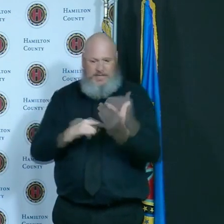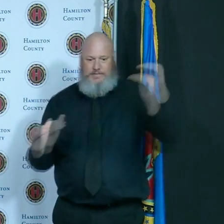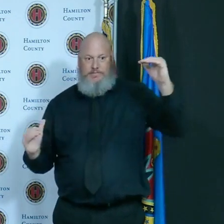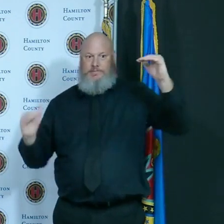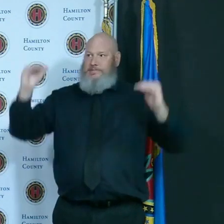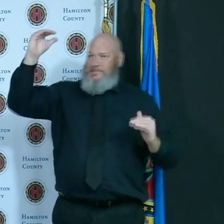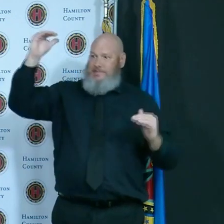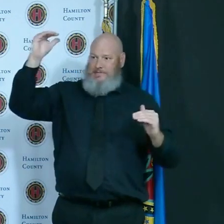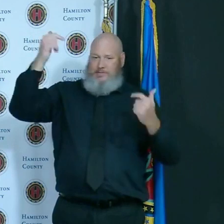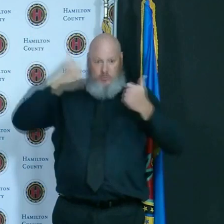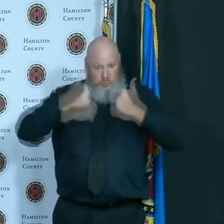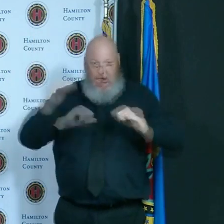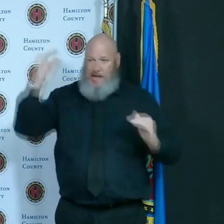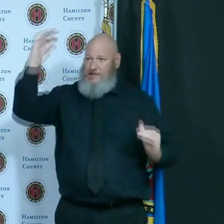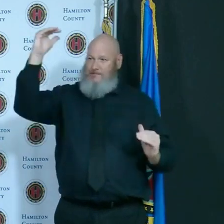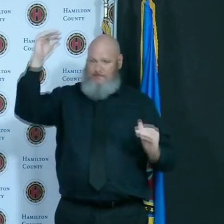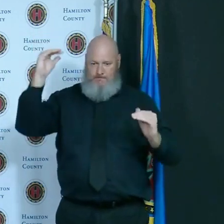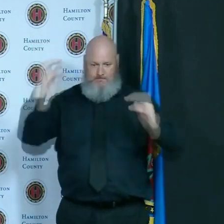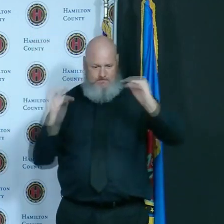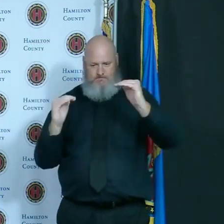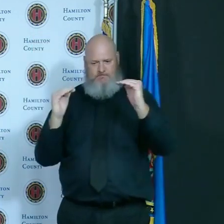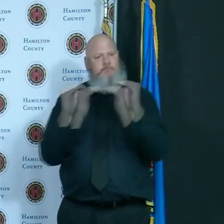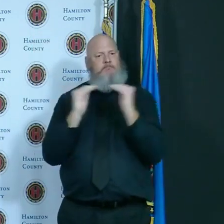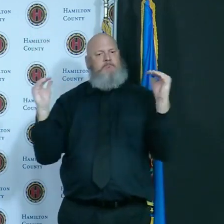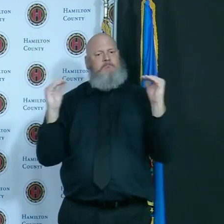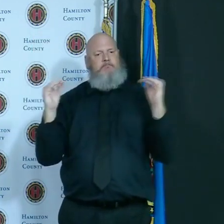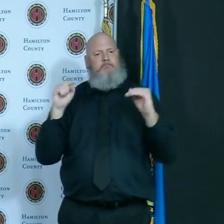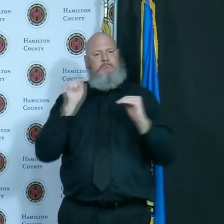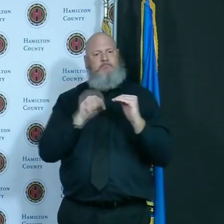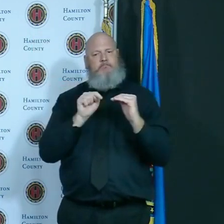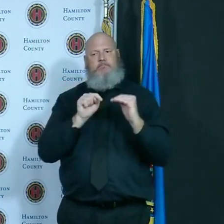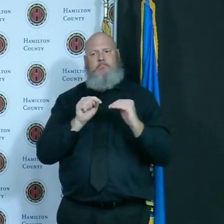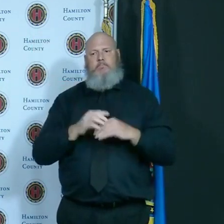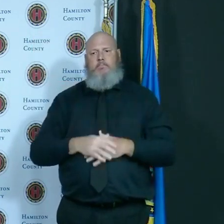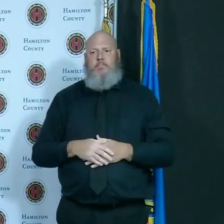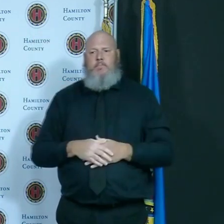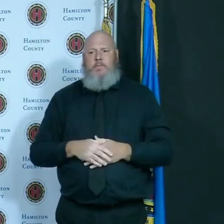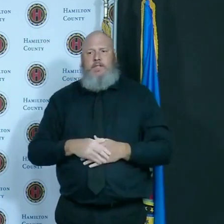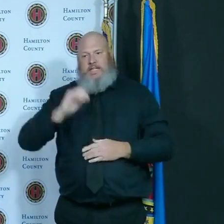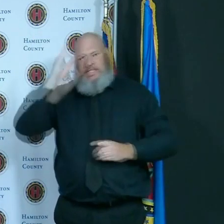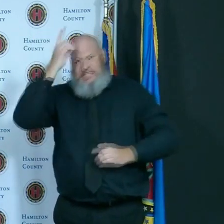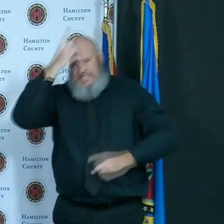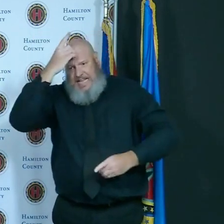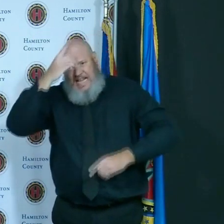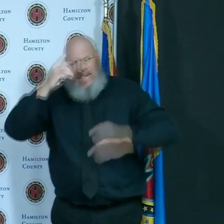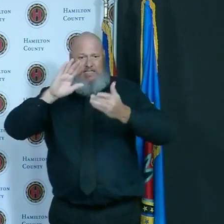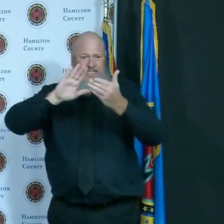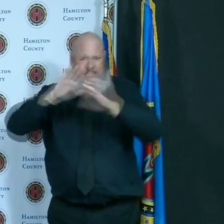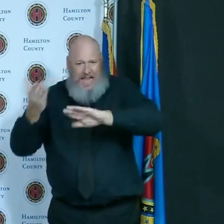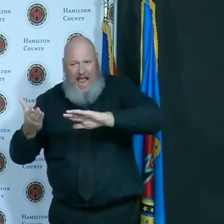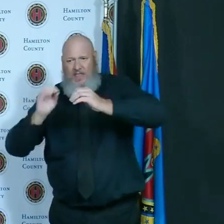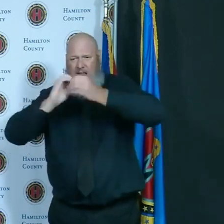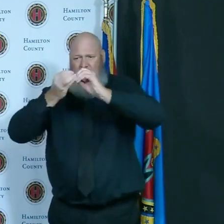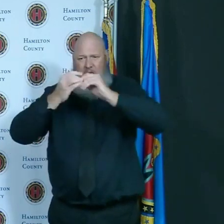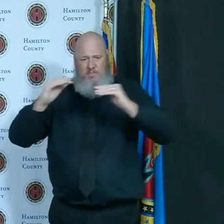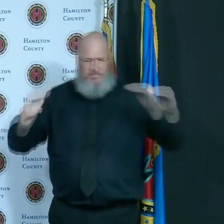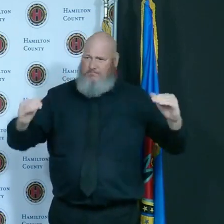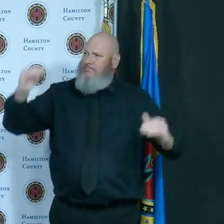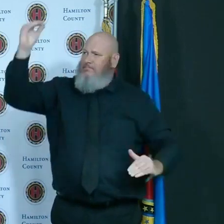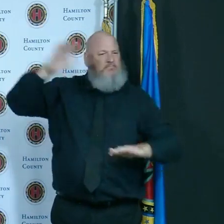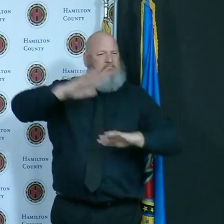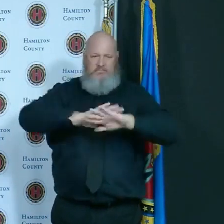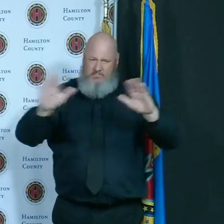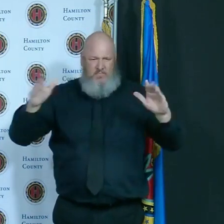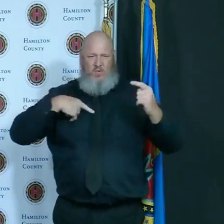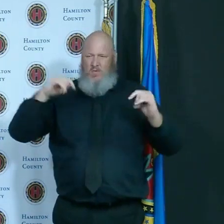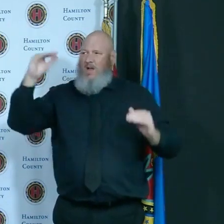disease outcomes and death are no longer the conversation in our news. So I thank you, and